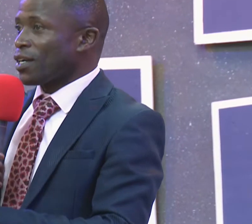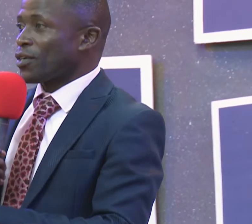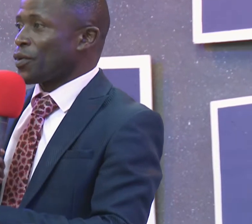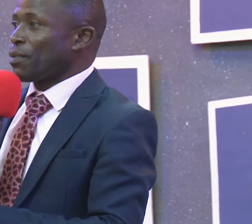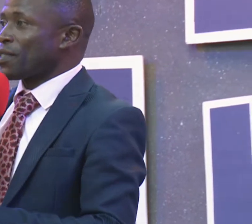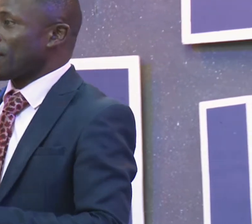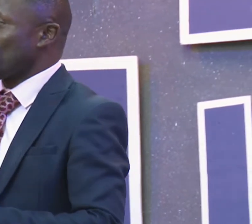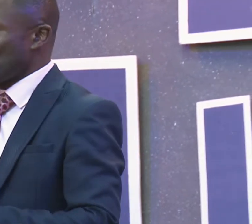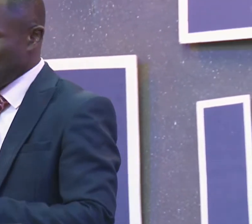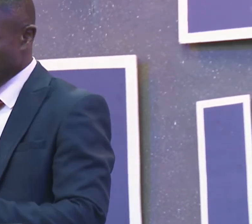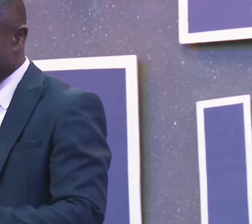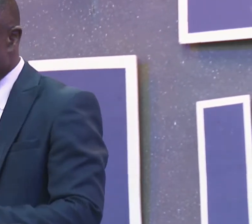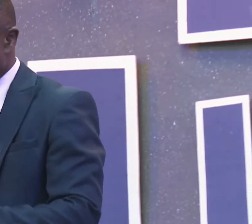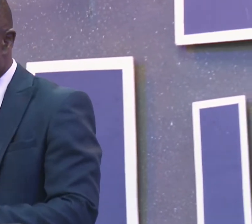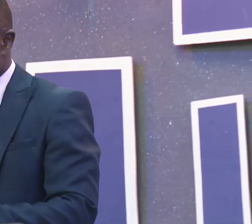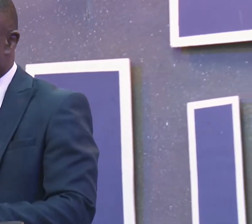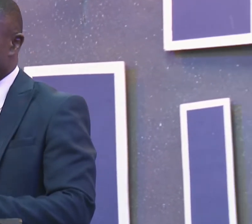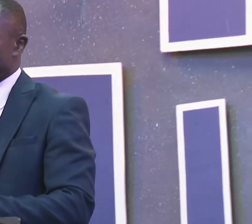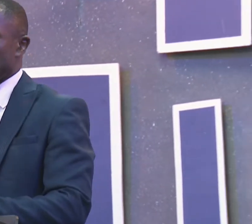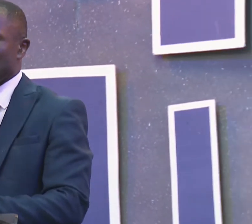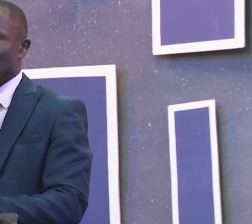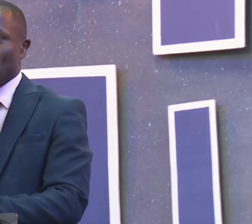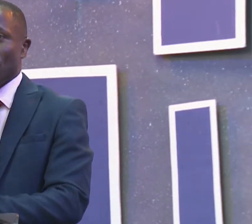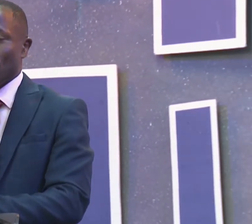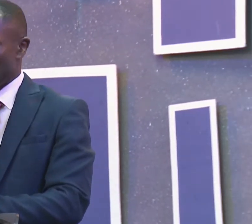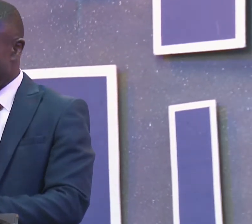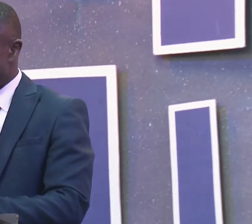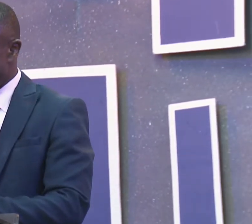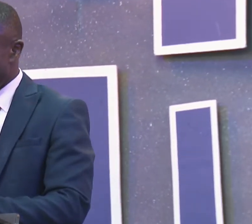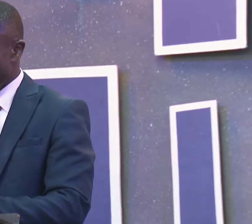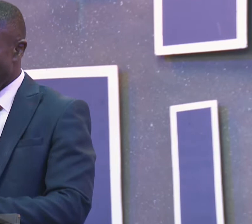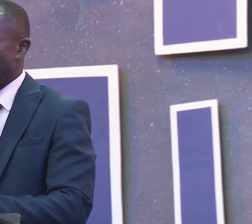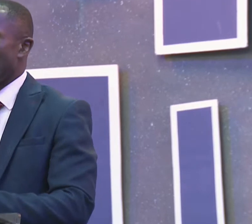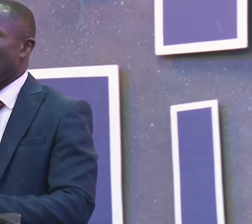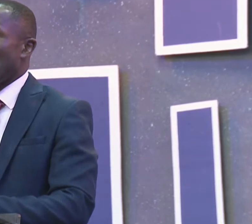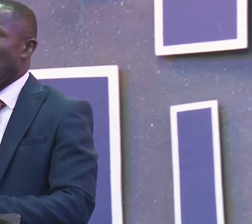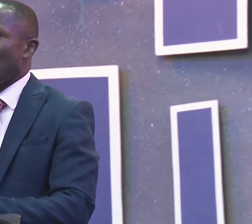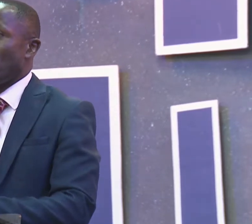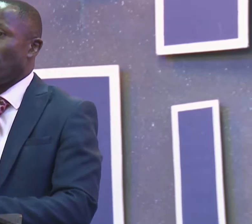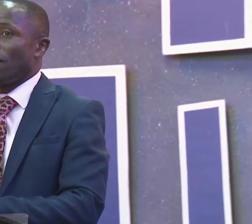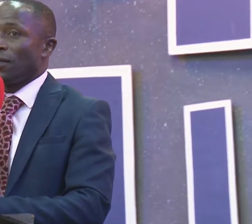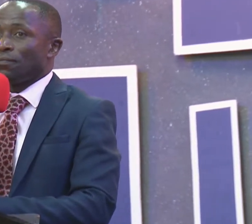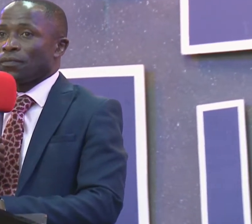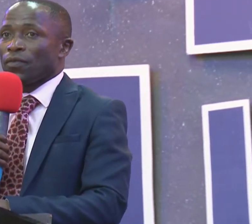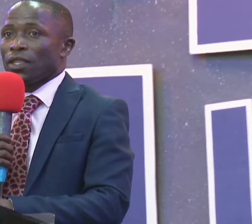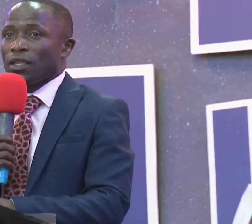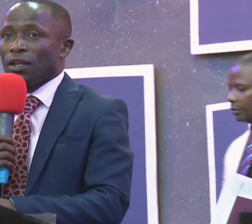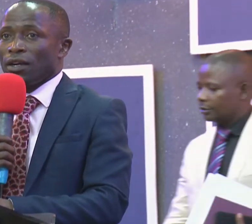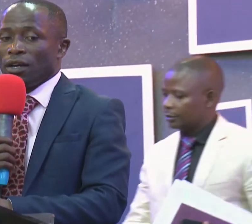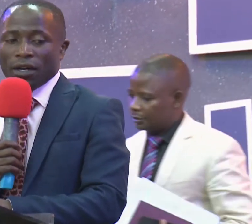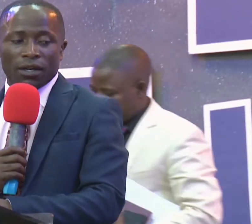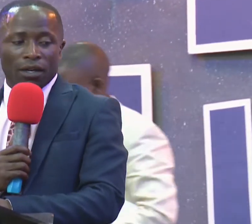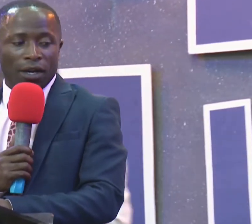Twagala kwebaza nnyo abateesiteesi b'olunaku luno. We want to thank so much the organizers of the